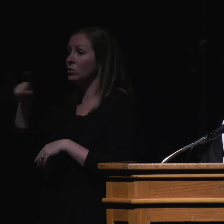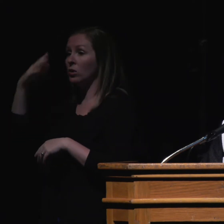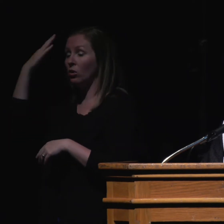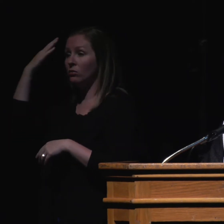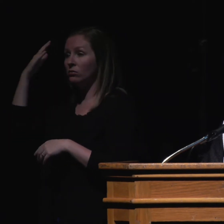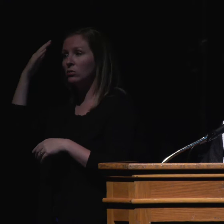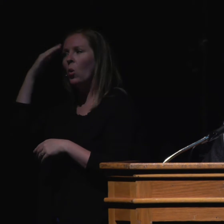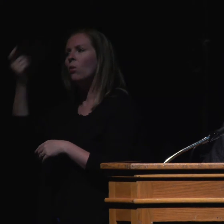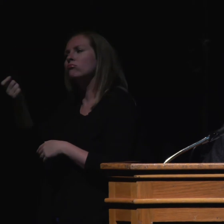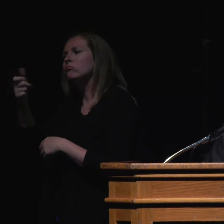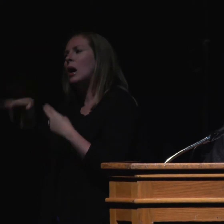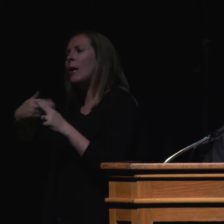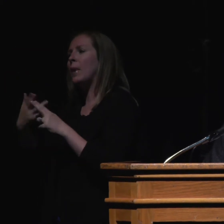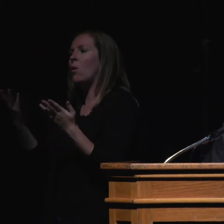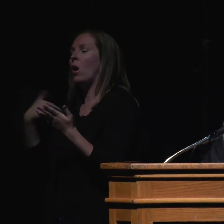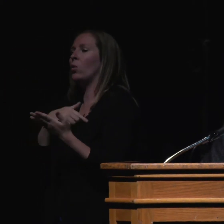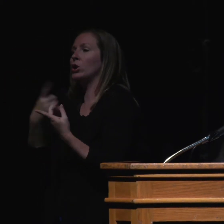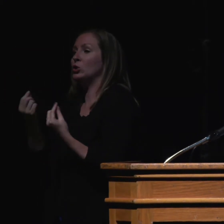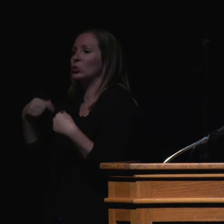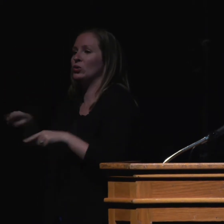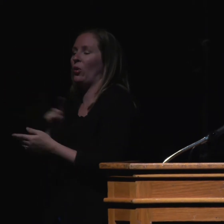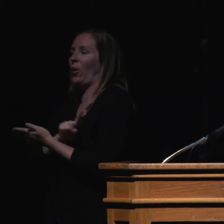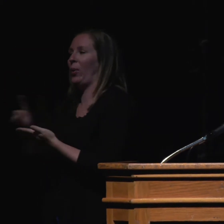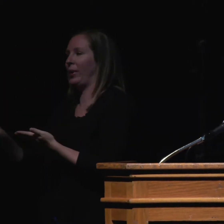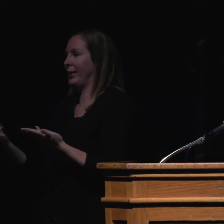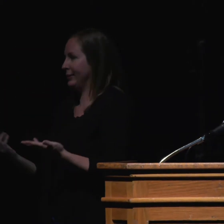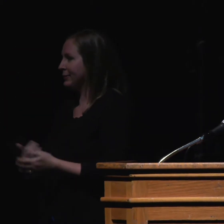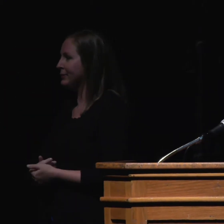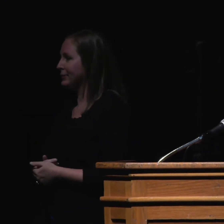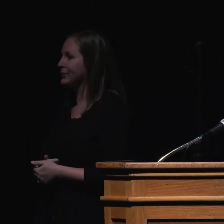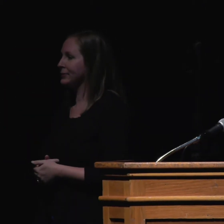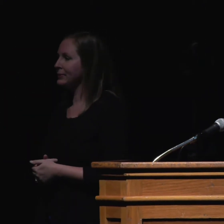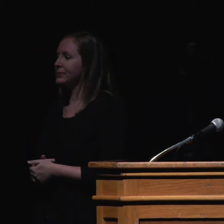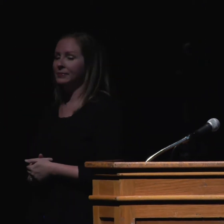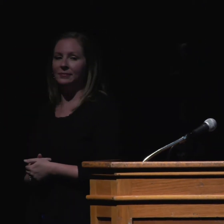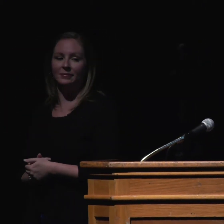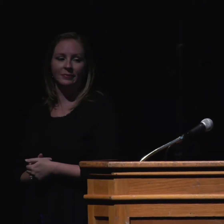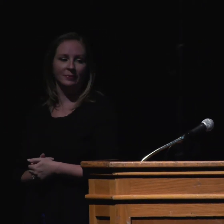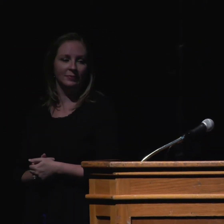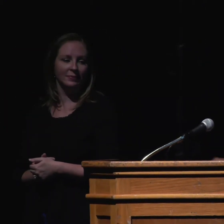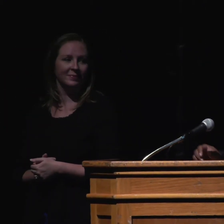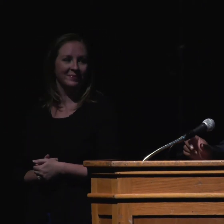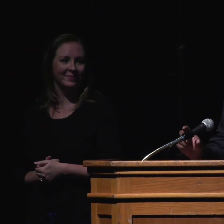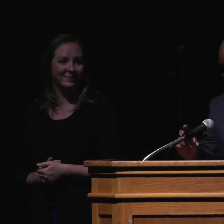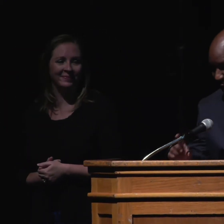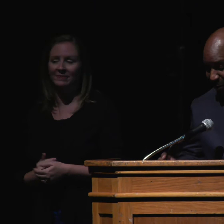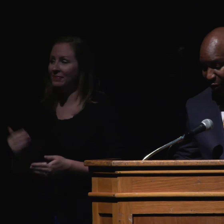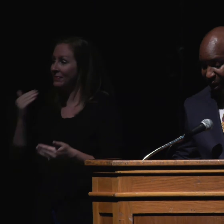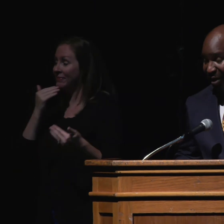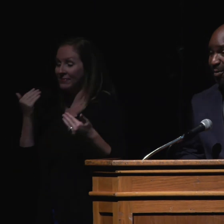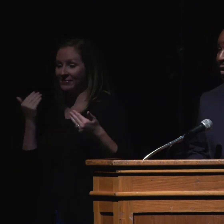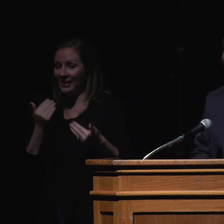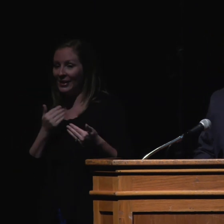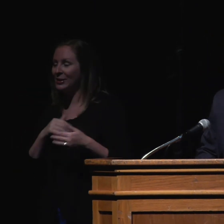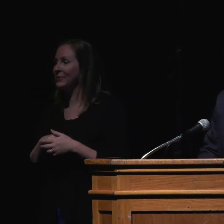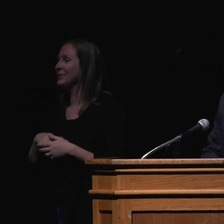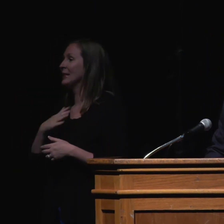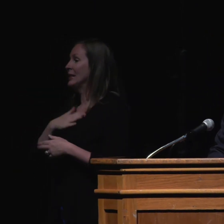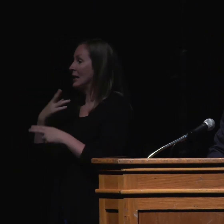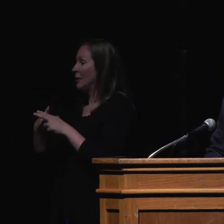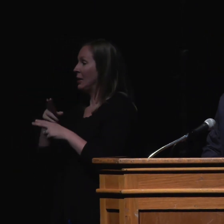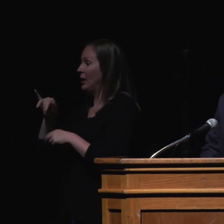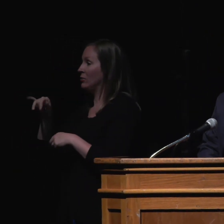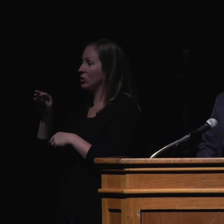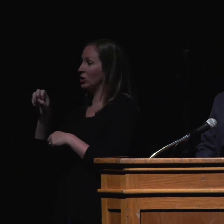bit about what we do during a week. Thank you, Madam Chair. My name